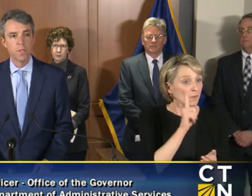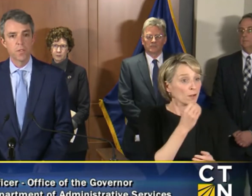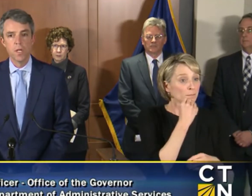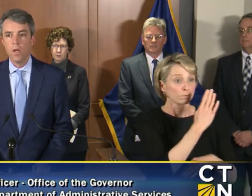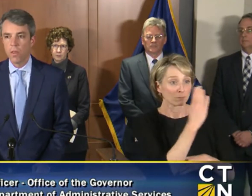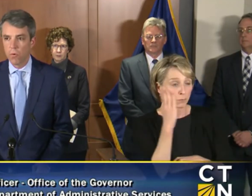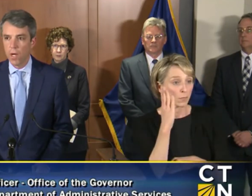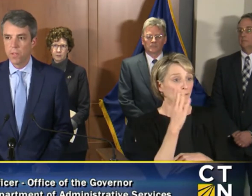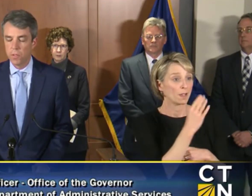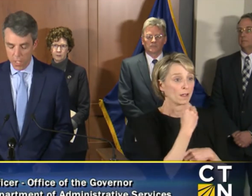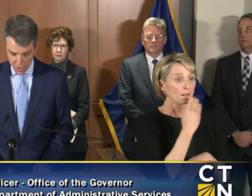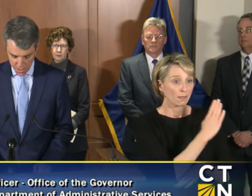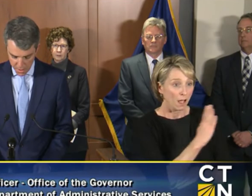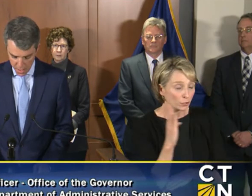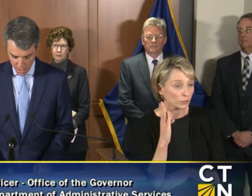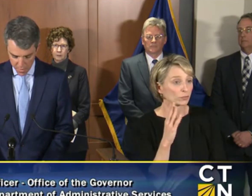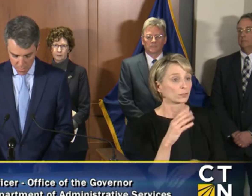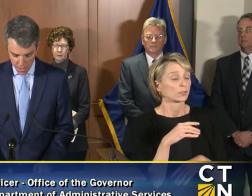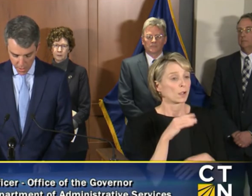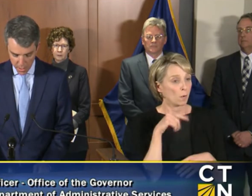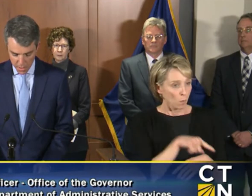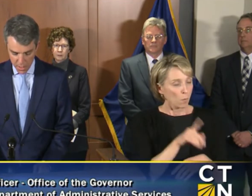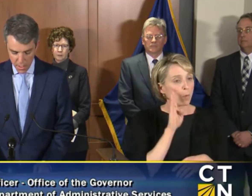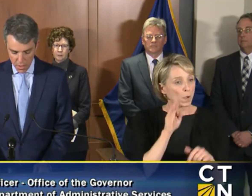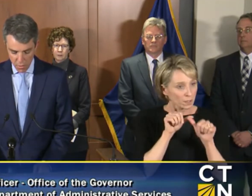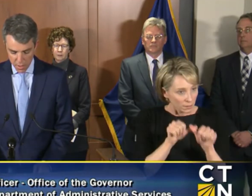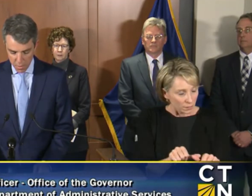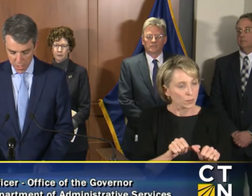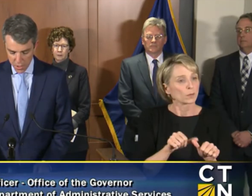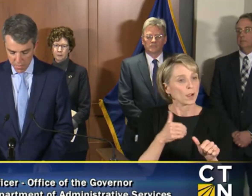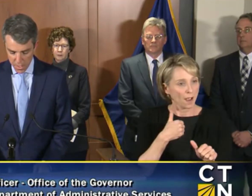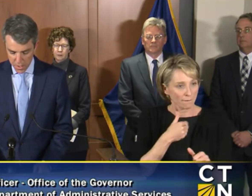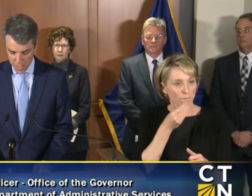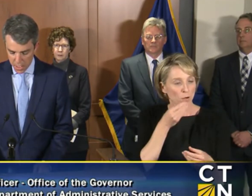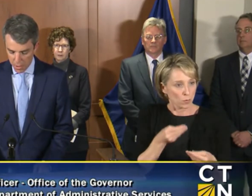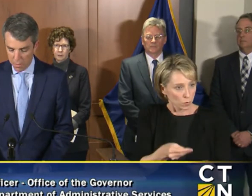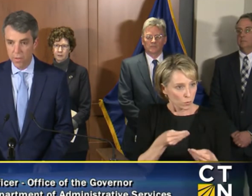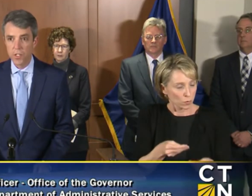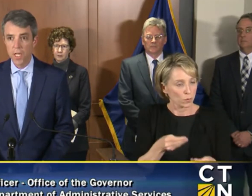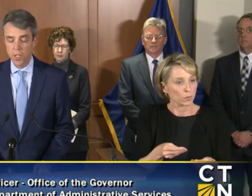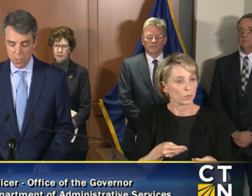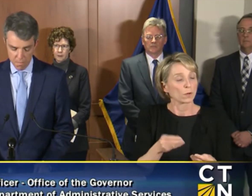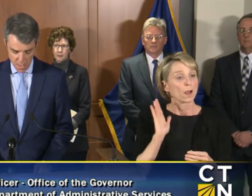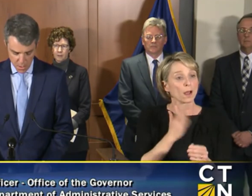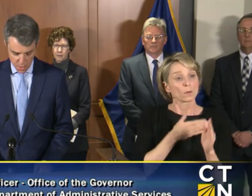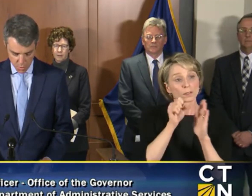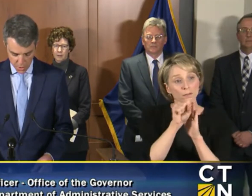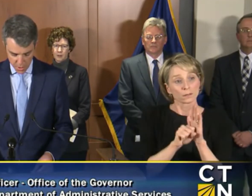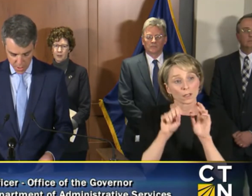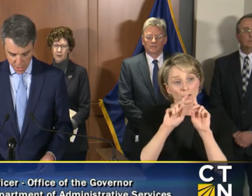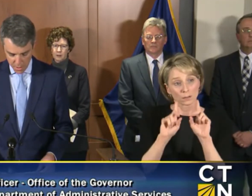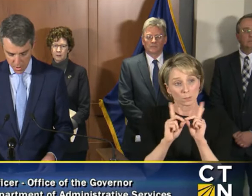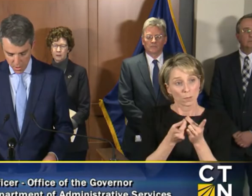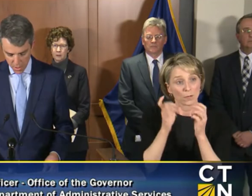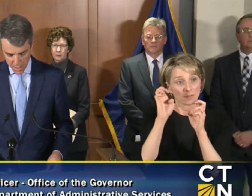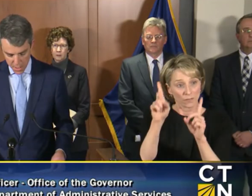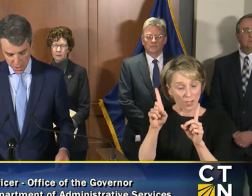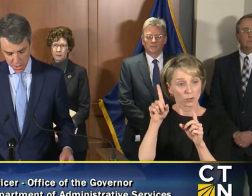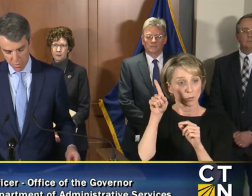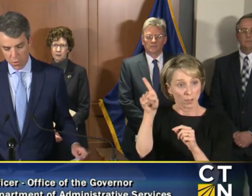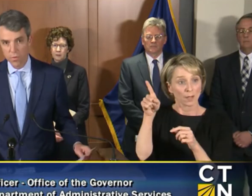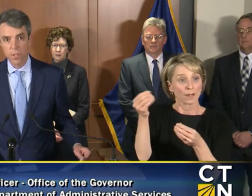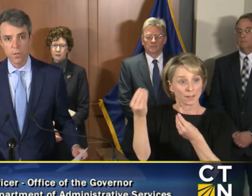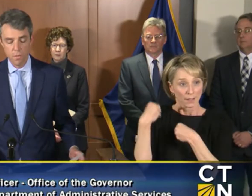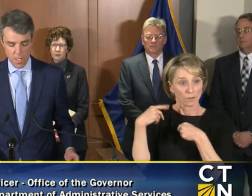those meals throughout the duration of this period. With the permission of the State Department of Education, school districts and community